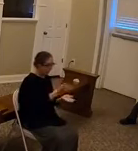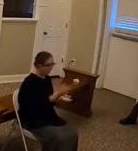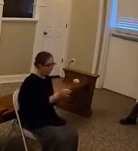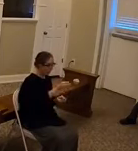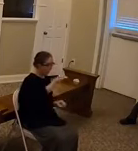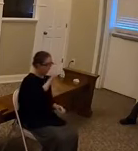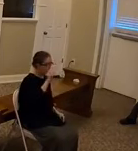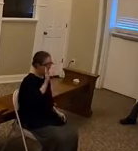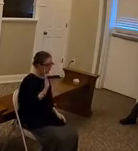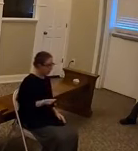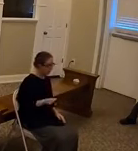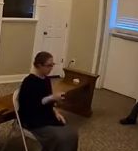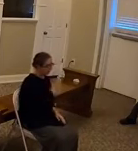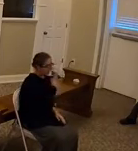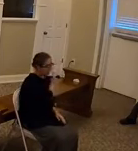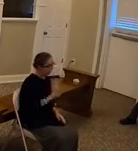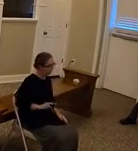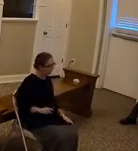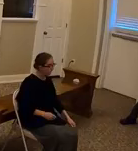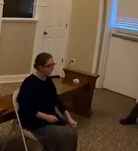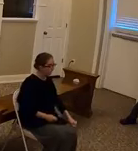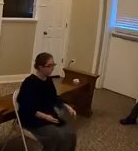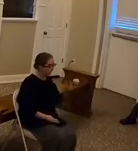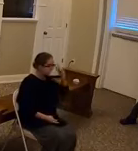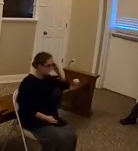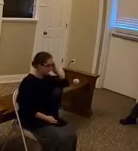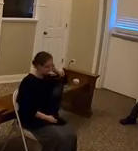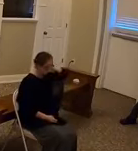Ghost, I'm a child of the King. Hallelujah.